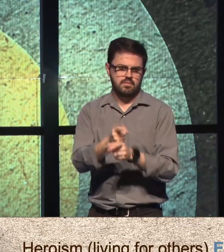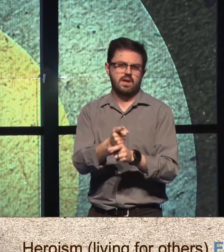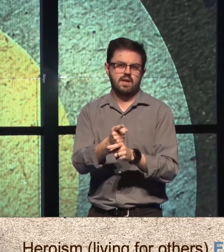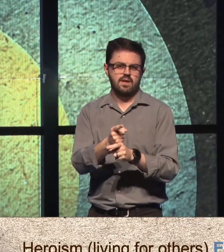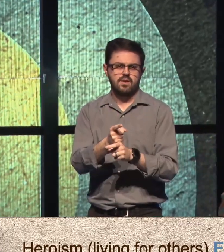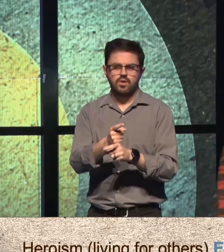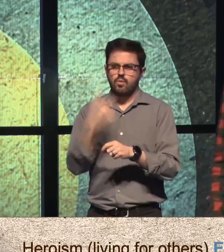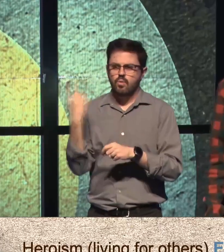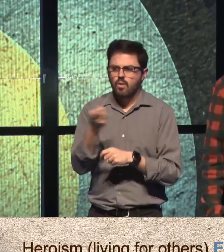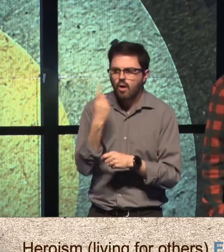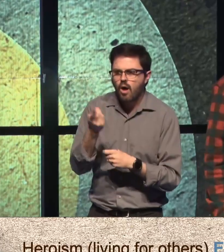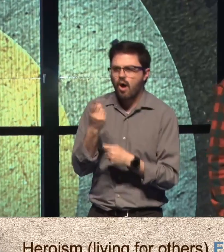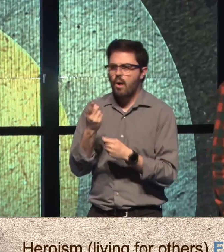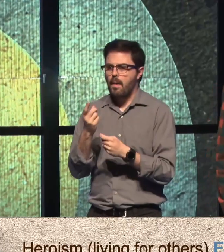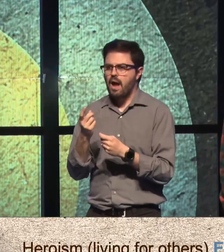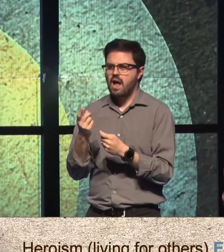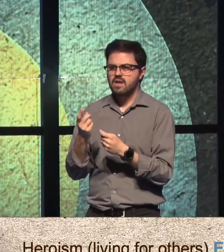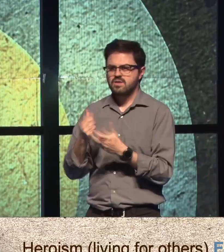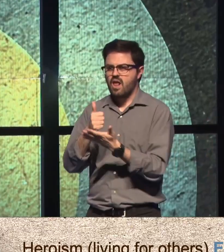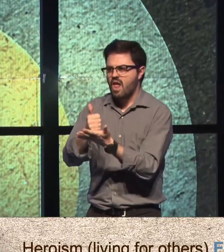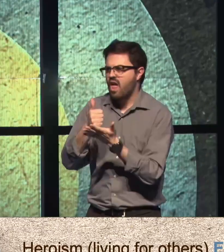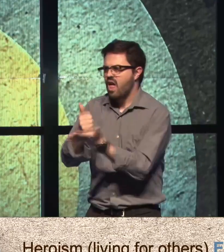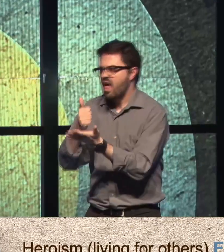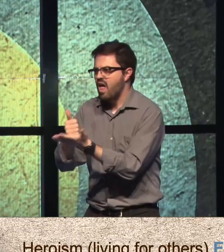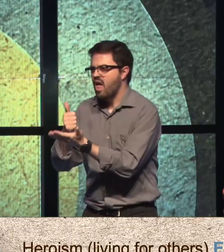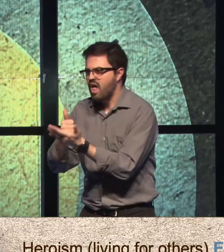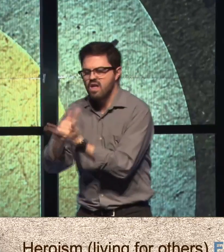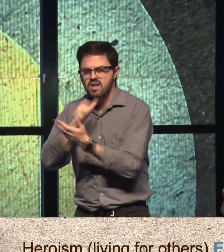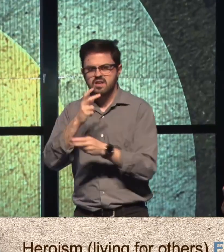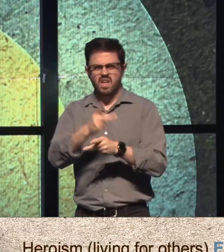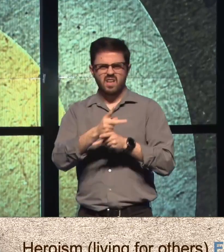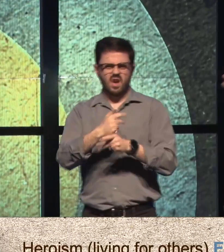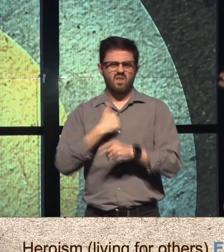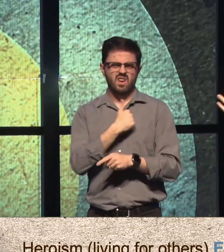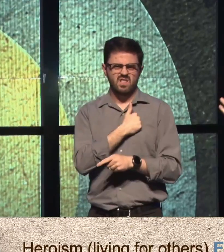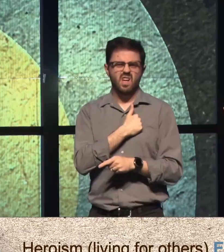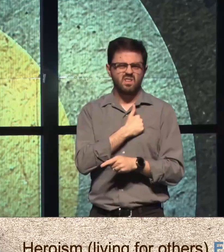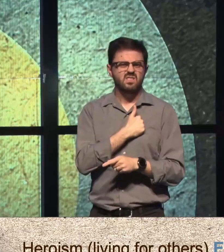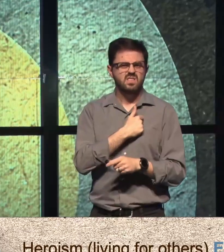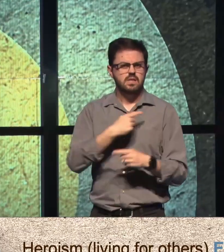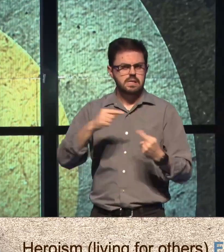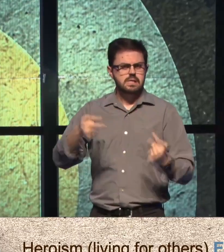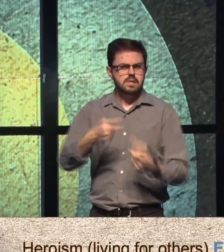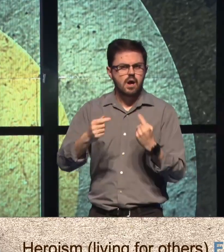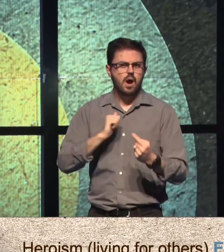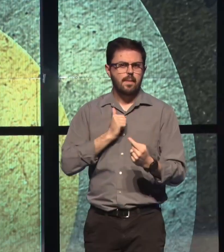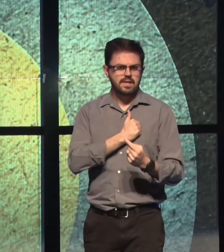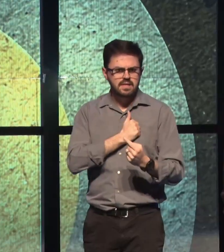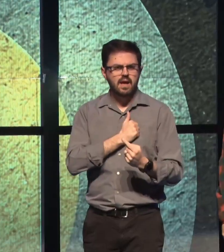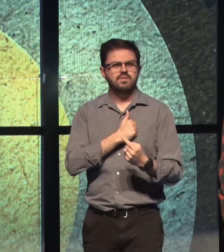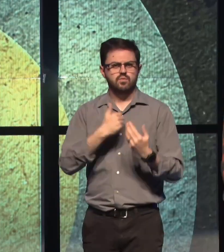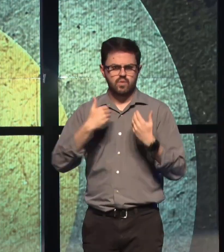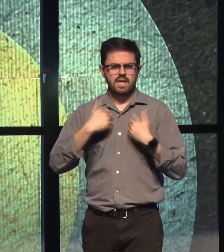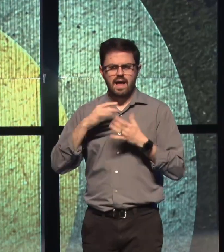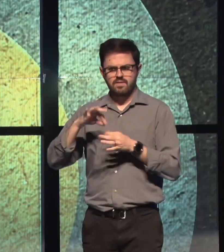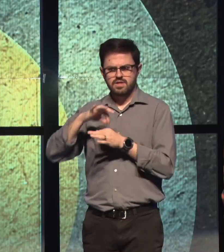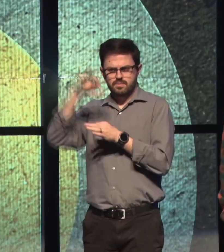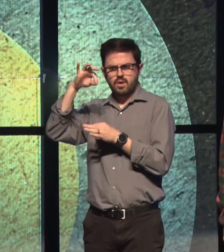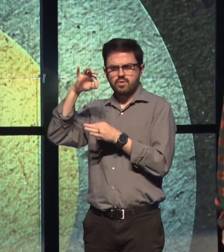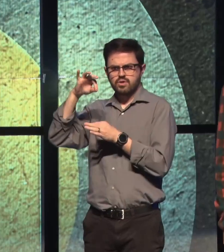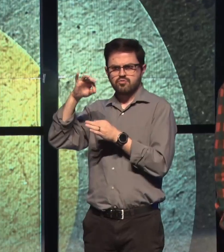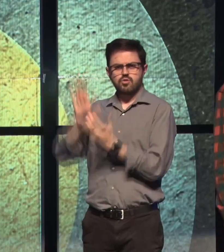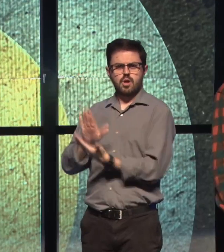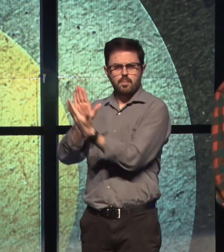else's needs. We're neglecting our own self-care to our own self-harm. And there is a spirituality that looks like this too, and it's a